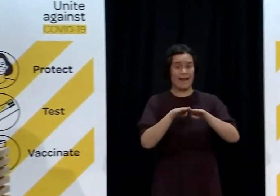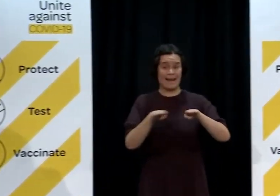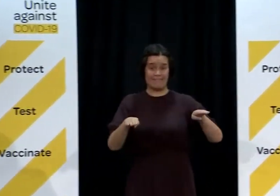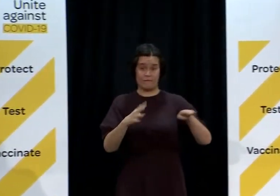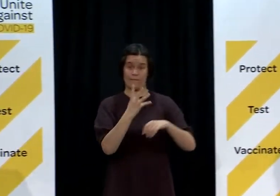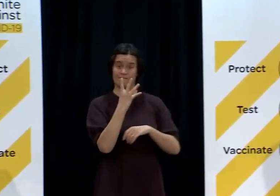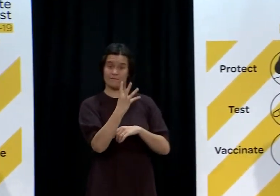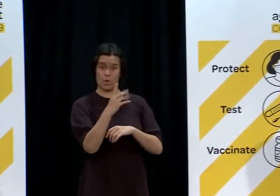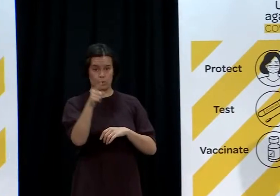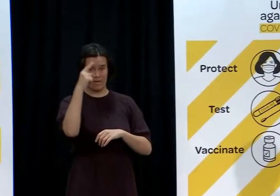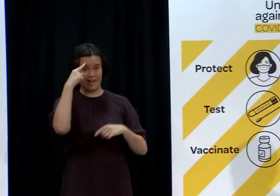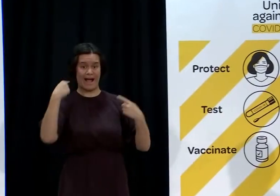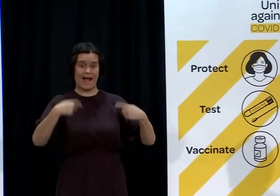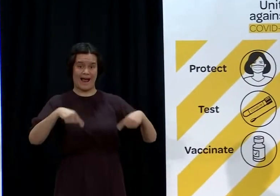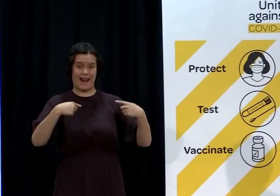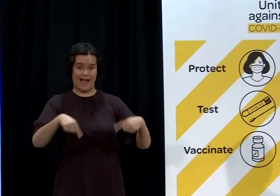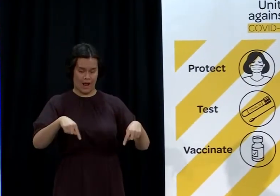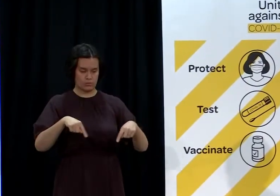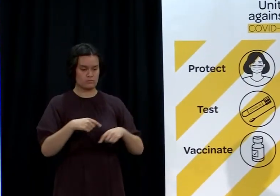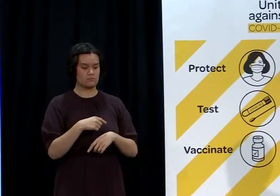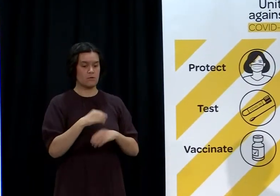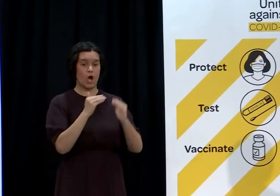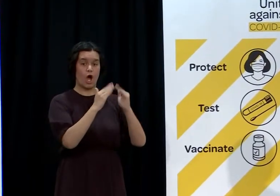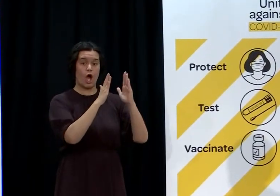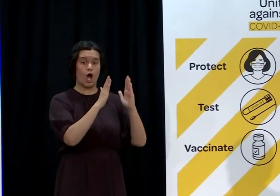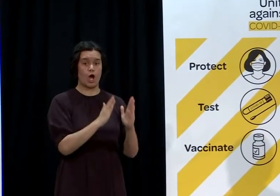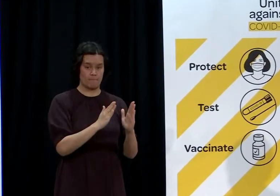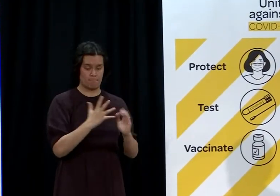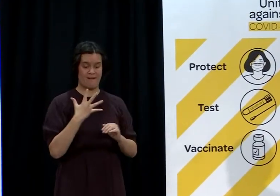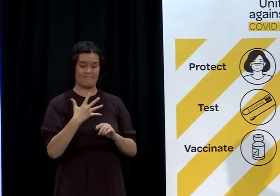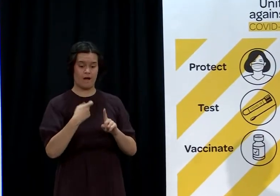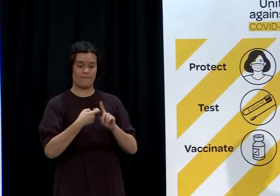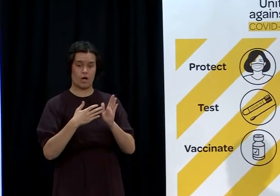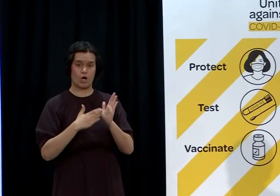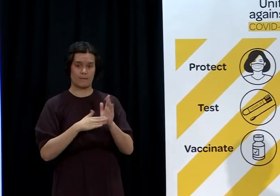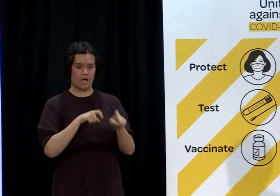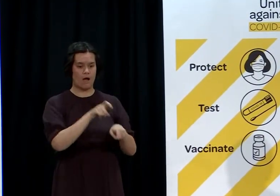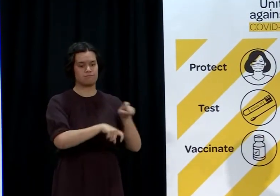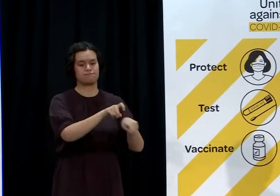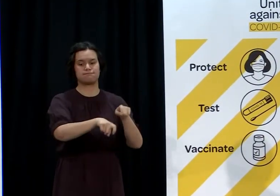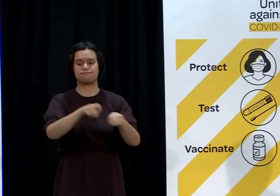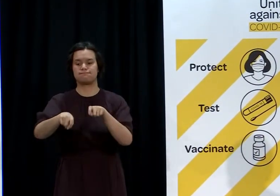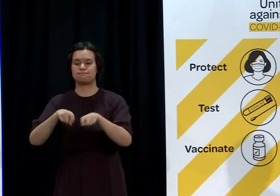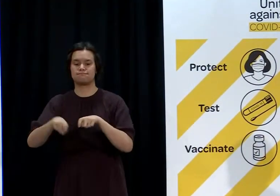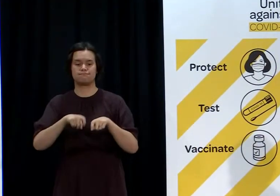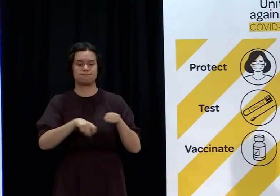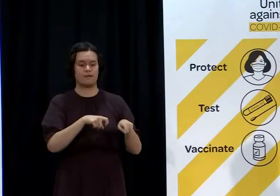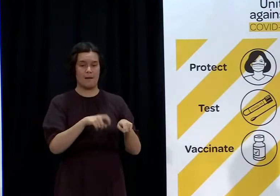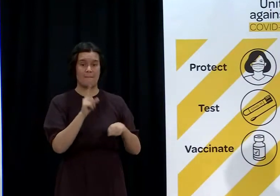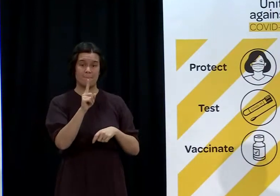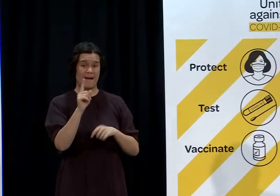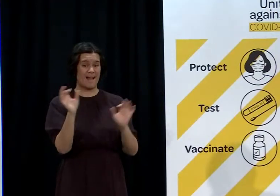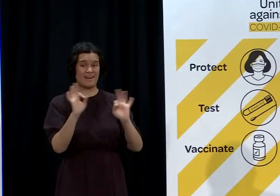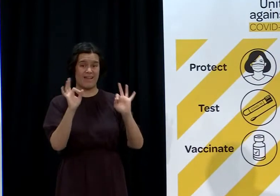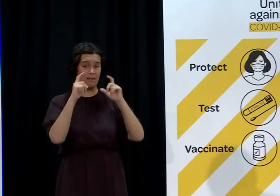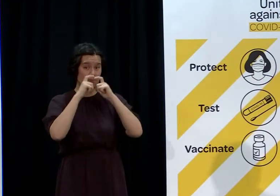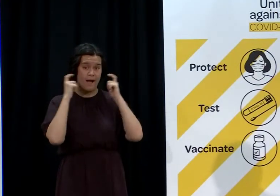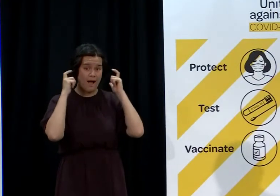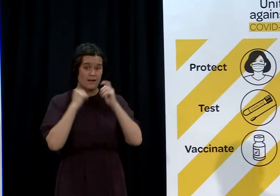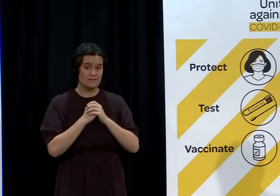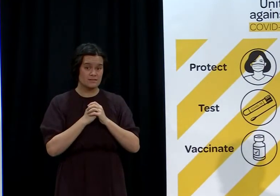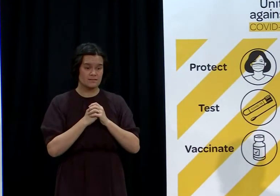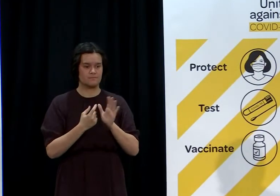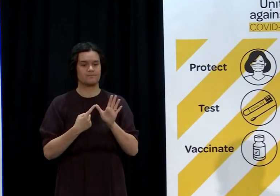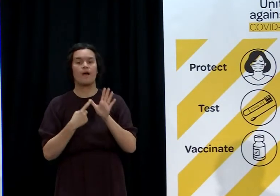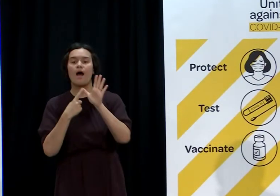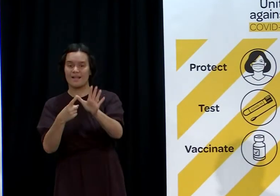4 to cycle 5 kilometres from your home with someone from your bubble and not be wearing a mask? Yes, it